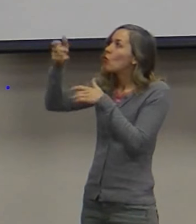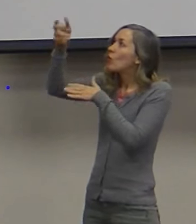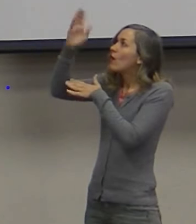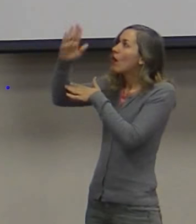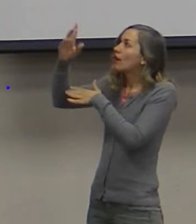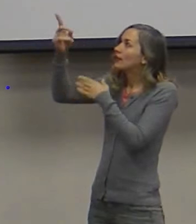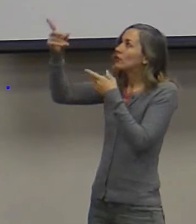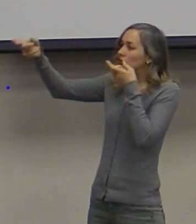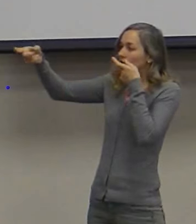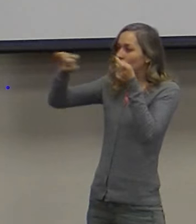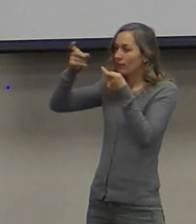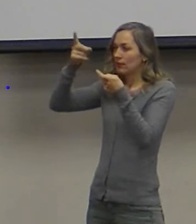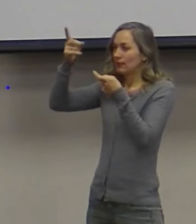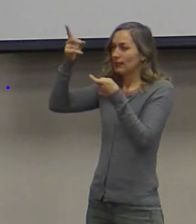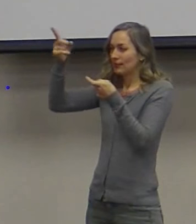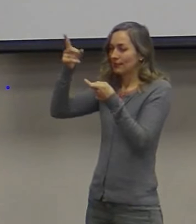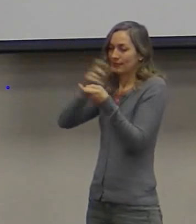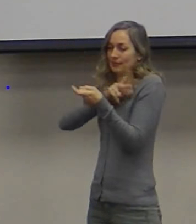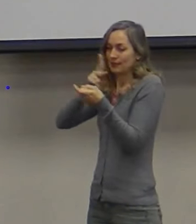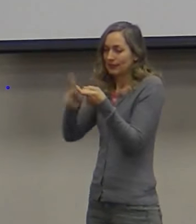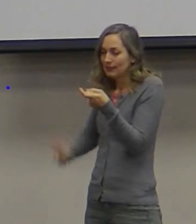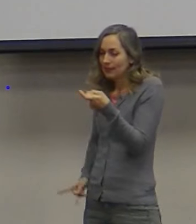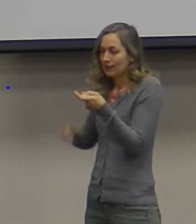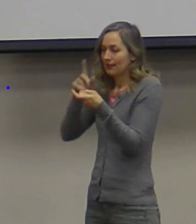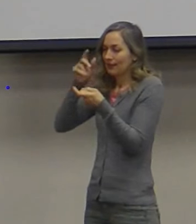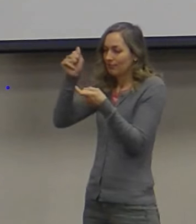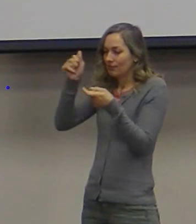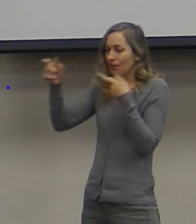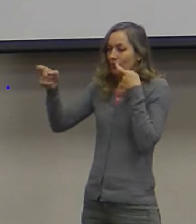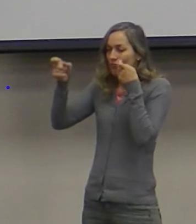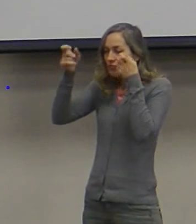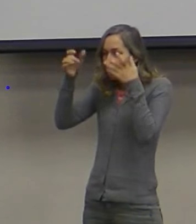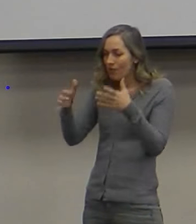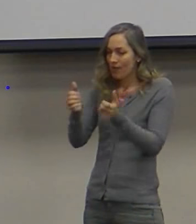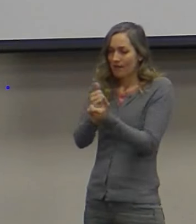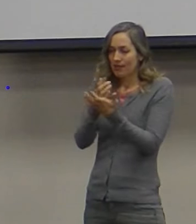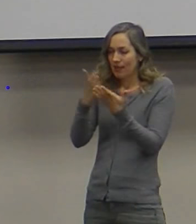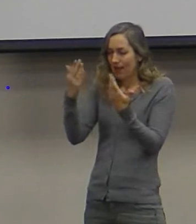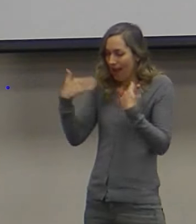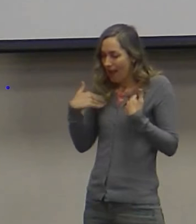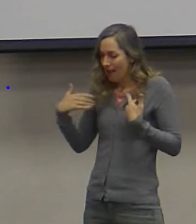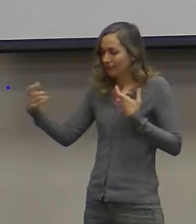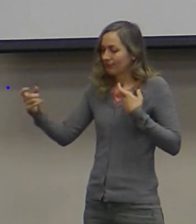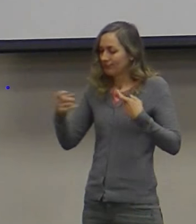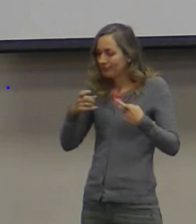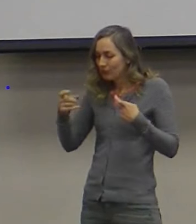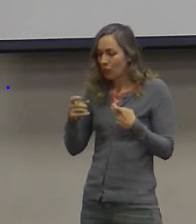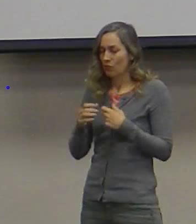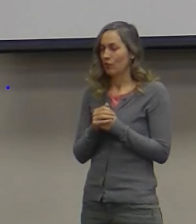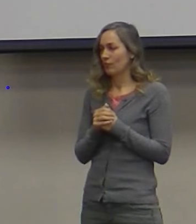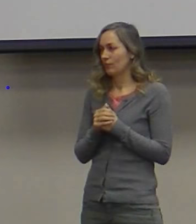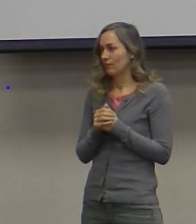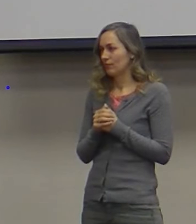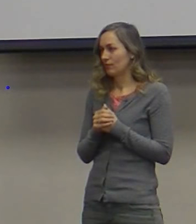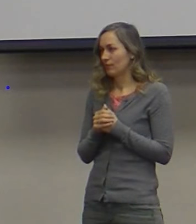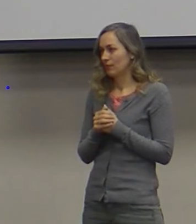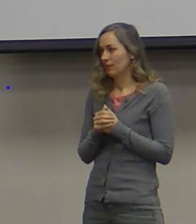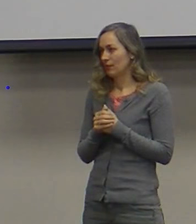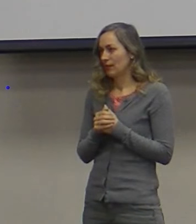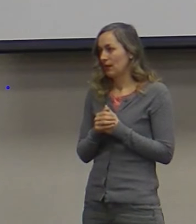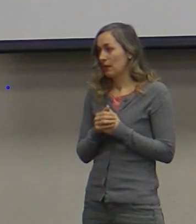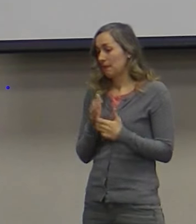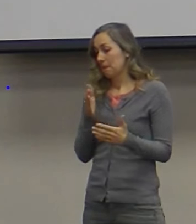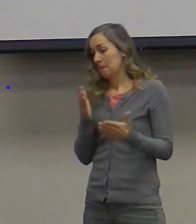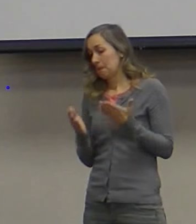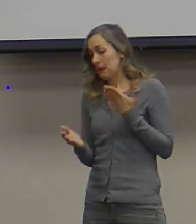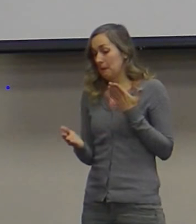sovereign, that God is king, that God is ruler of everything, that God is in control in a place where he might not have felt like